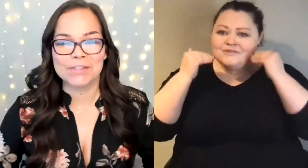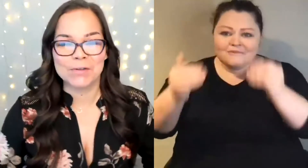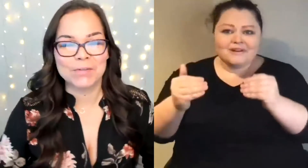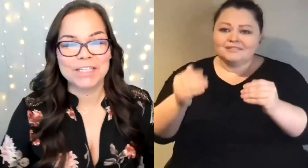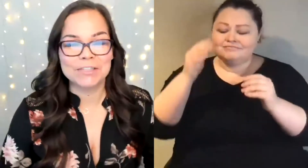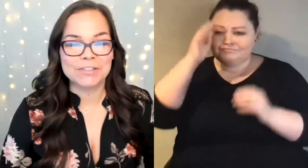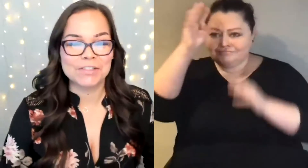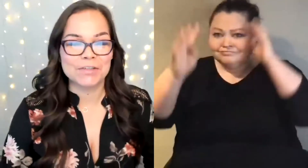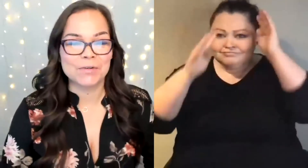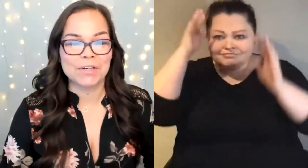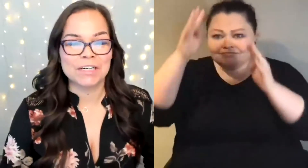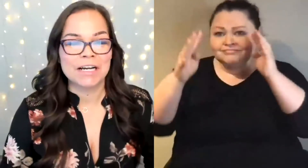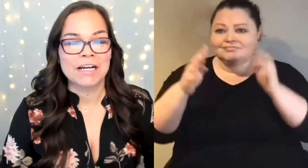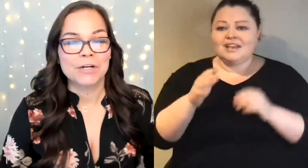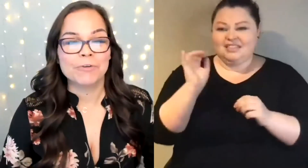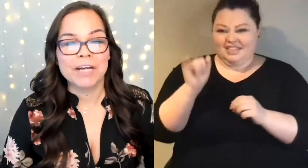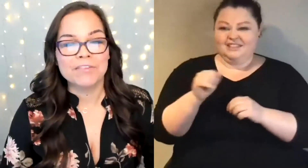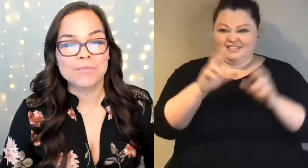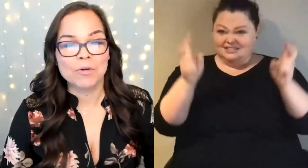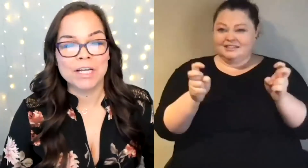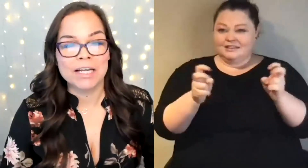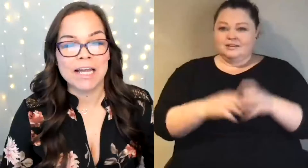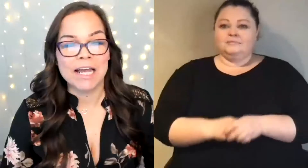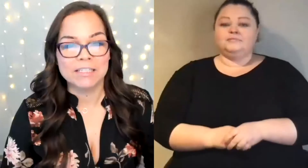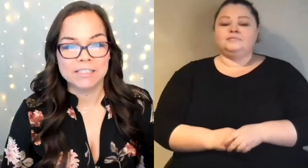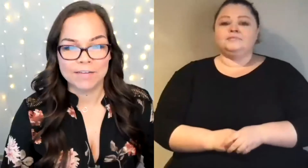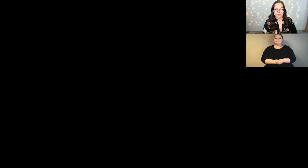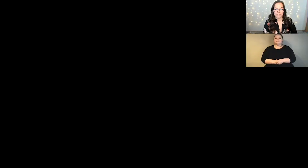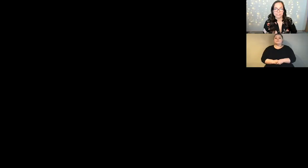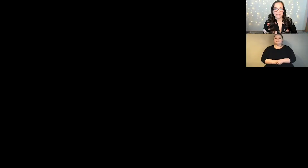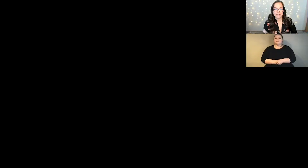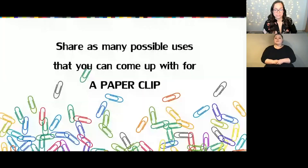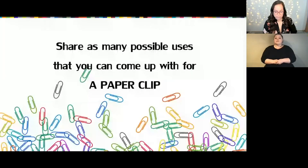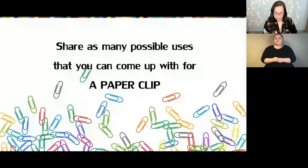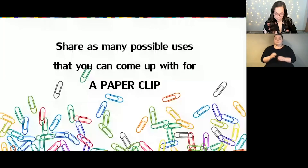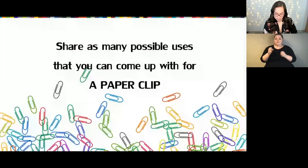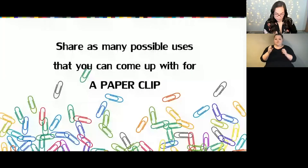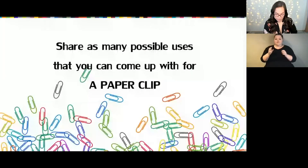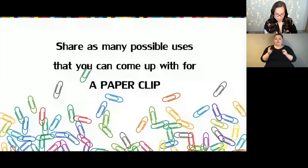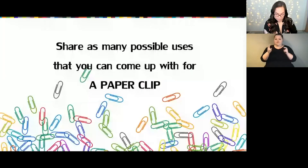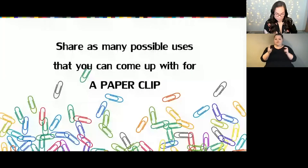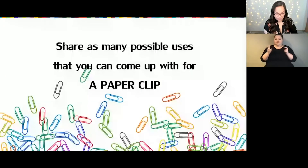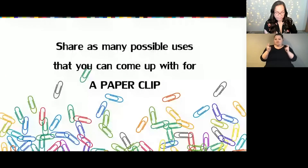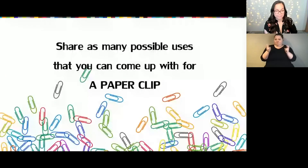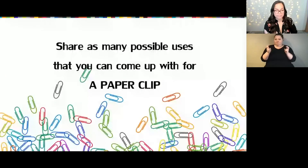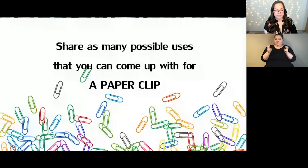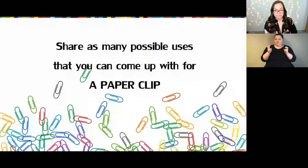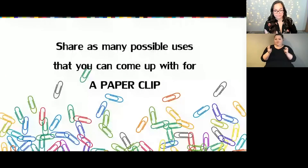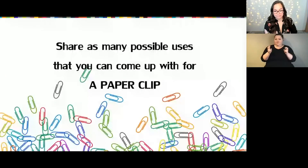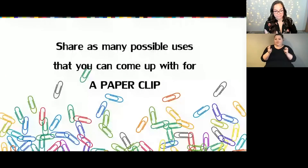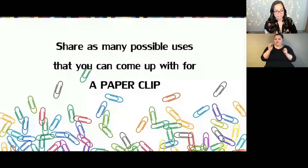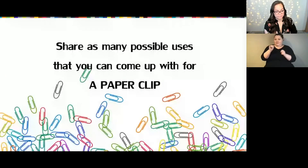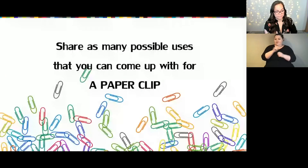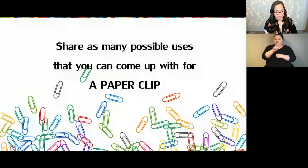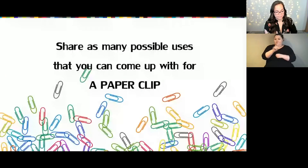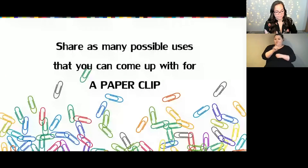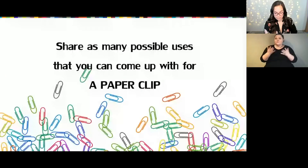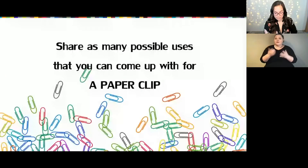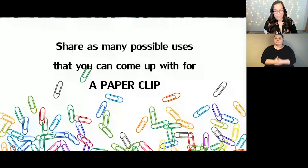about. So here's the Creative Morning and Divergent Challenge for this morning.